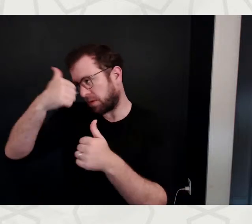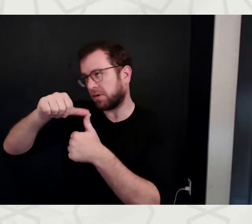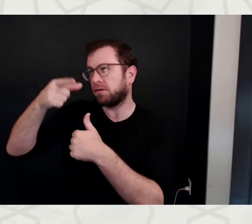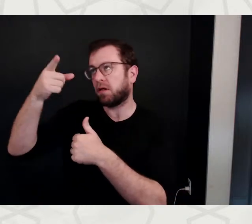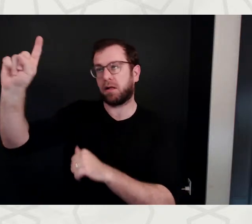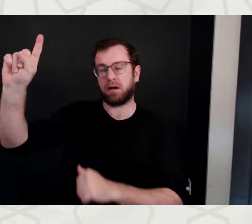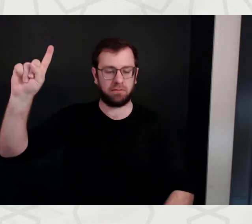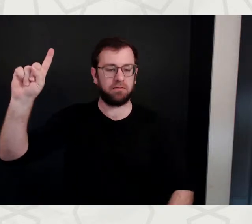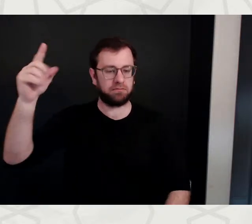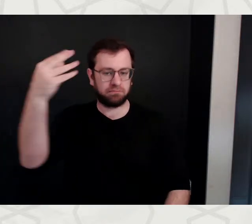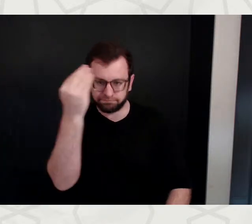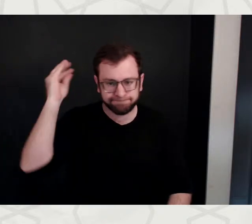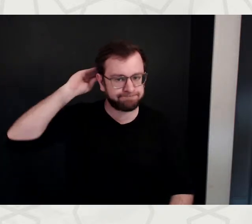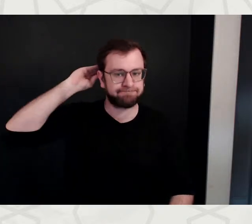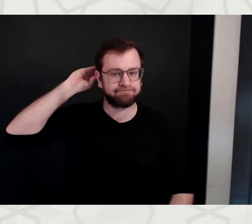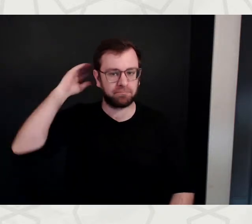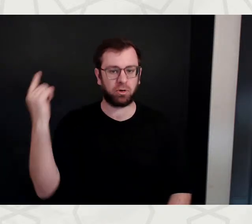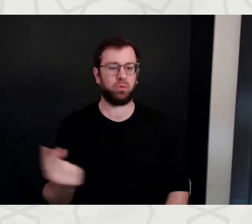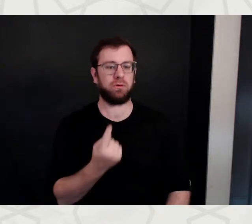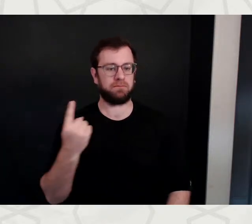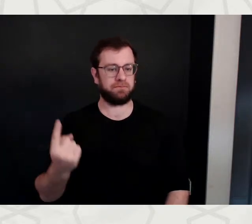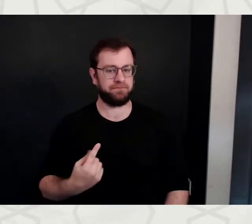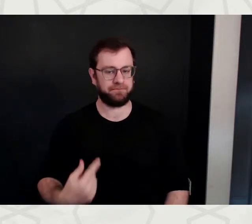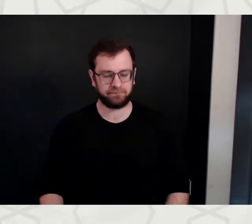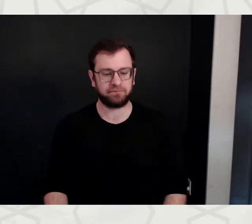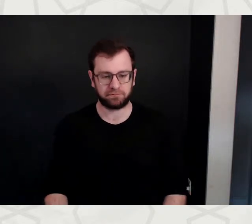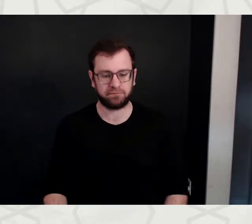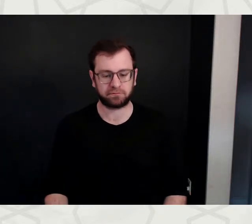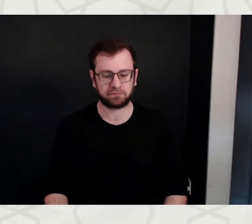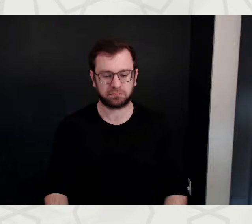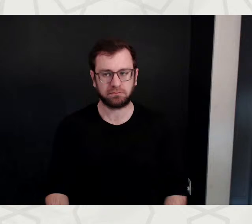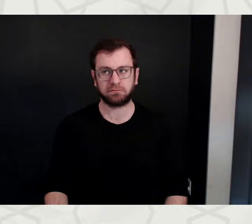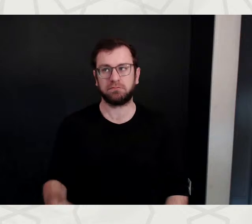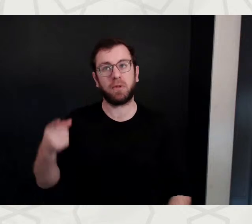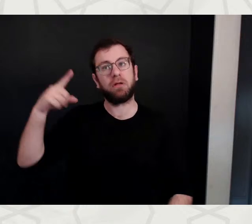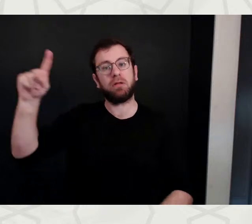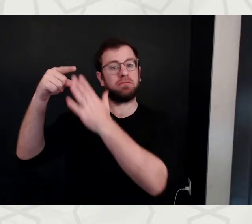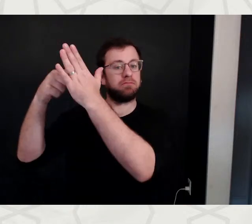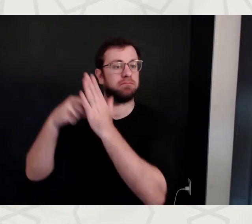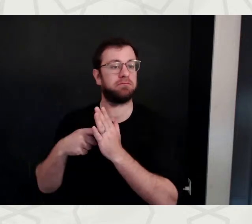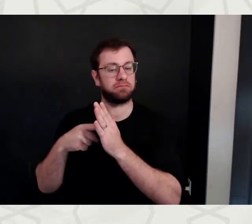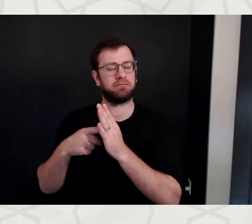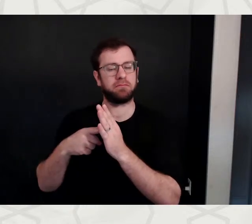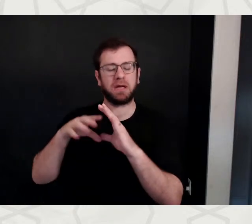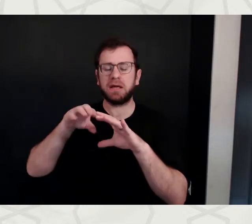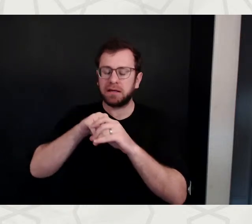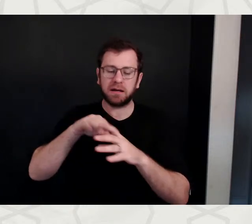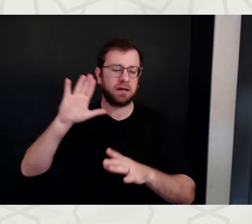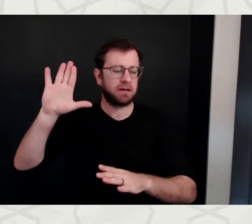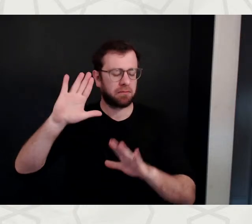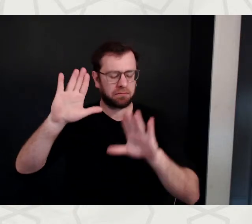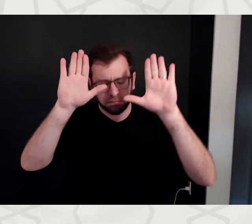Allah subhanahu wa ta'ala has revealed in his mighty book, in Surah Al-An'am, verse